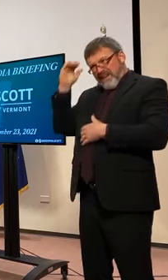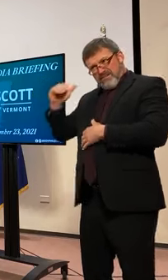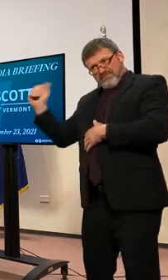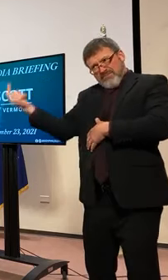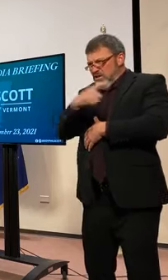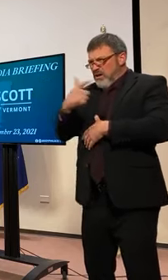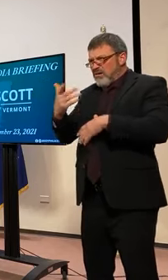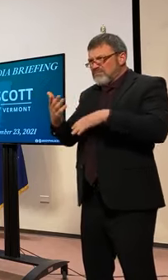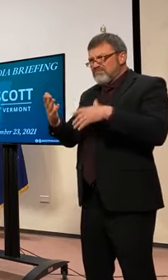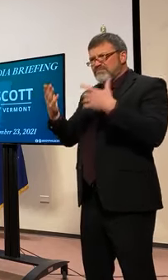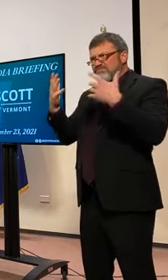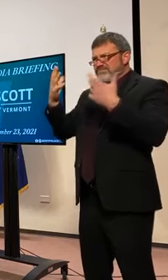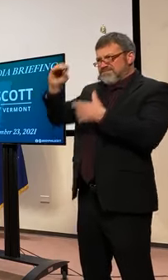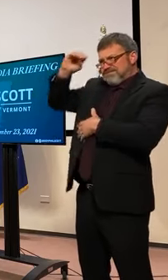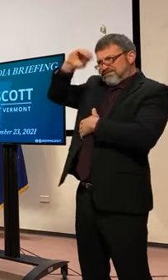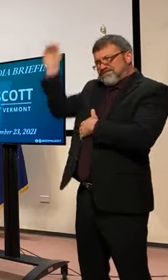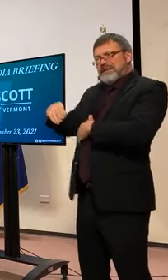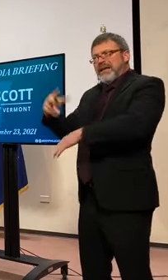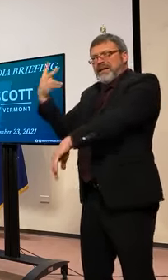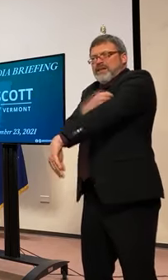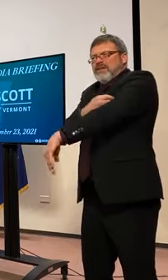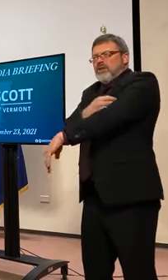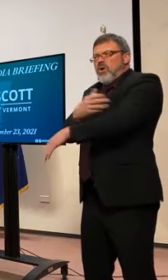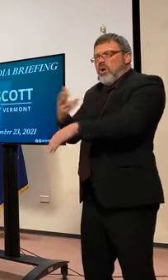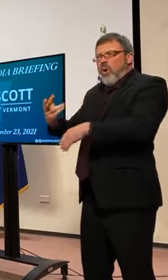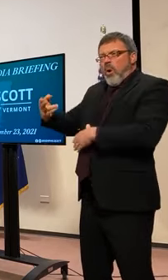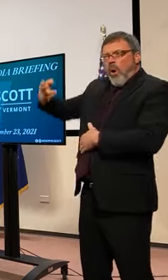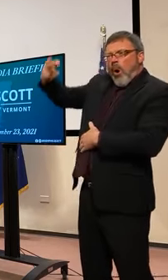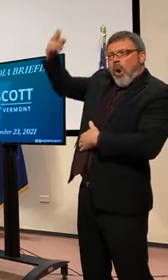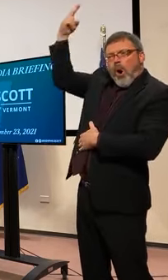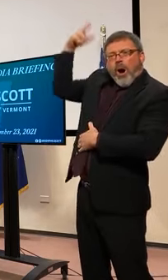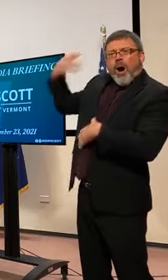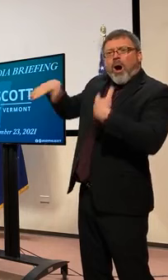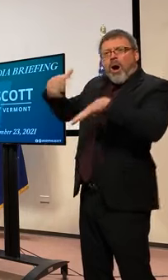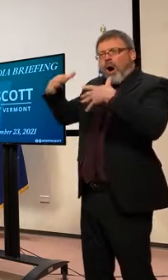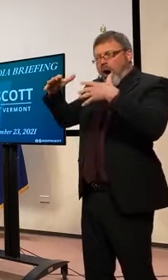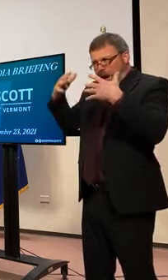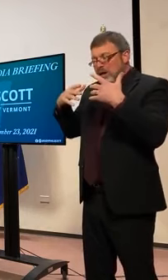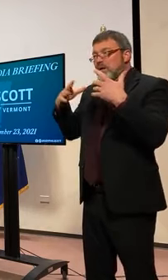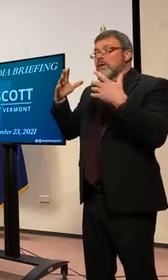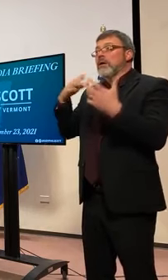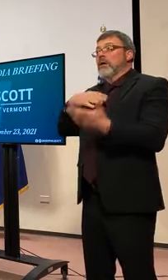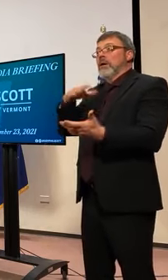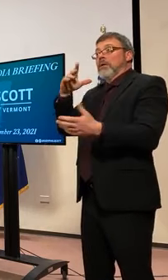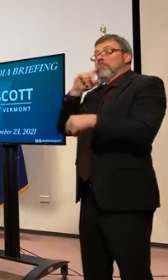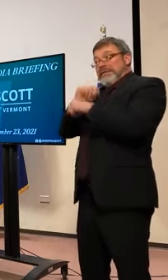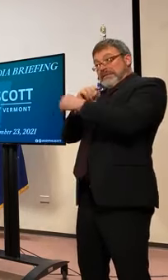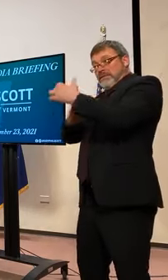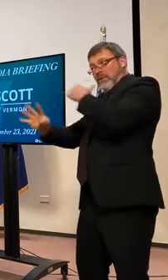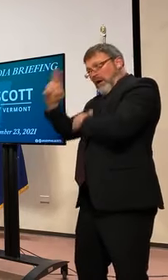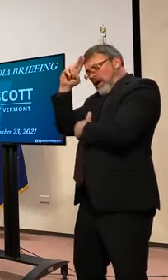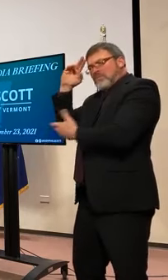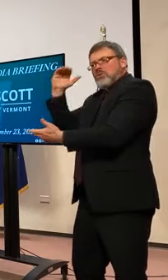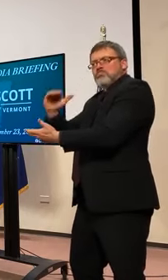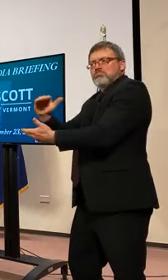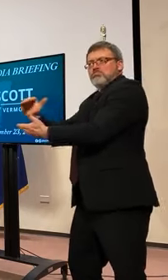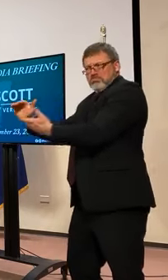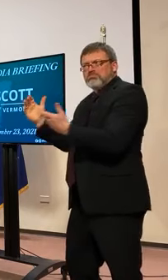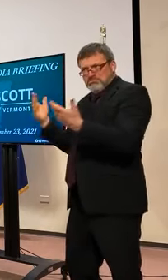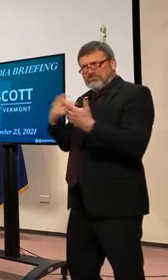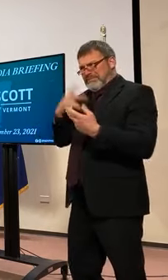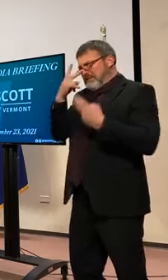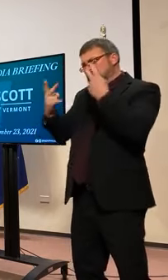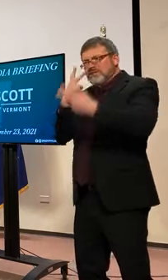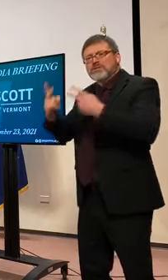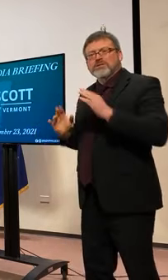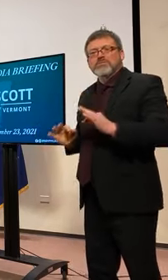rates in the nation. At the request of the League of Cities and Towns, I offered a